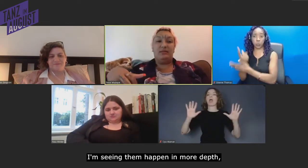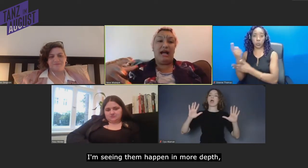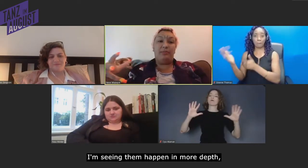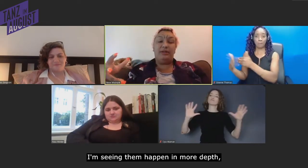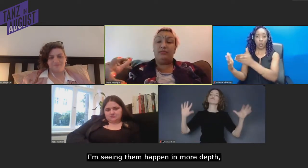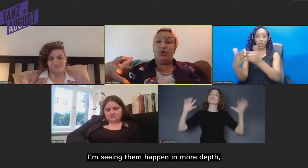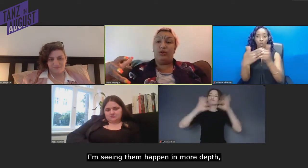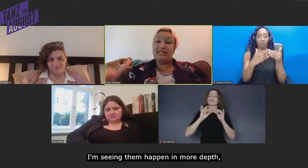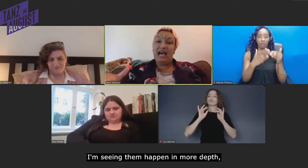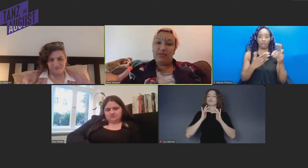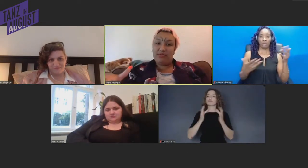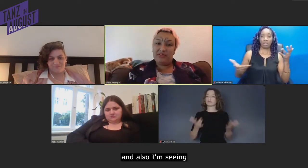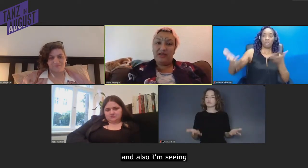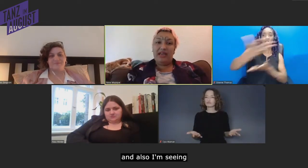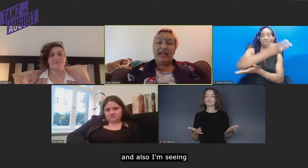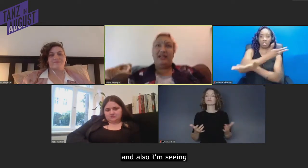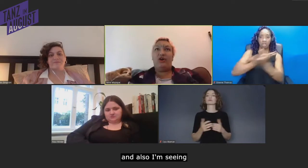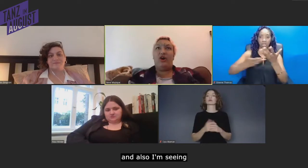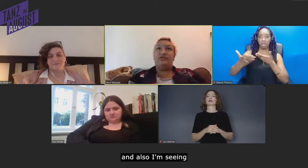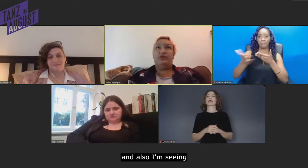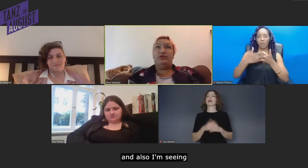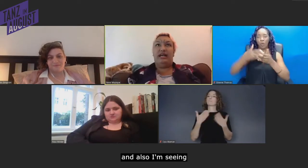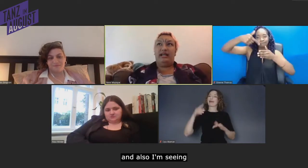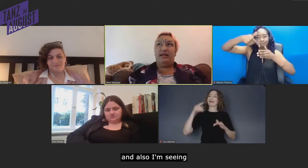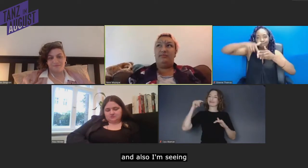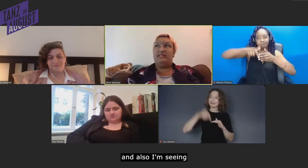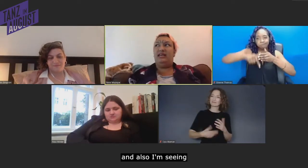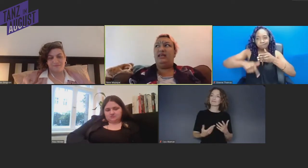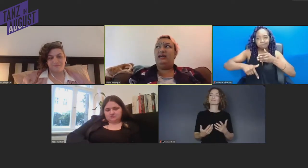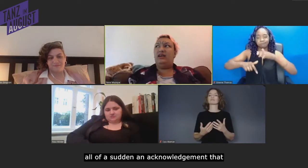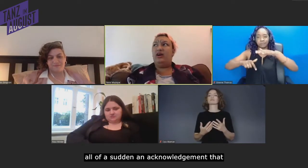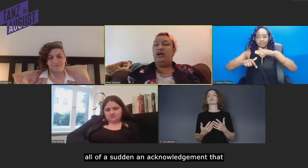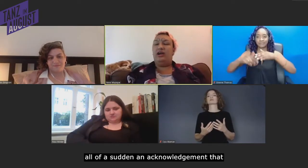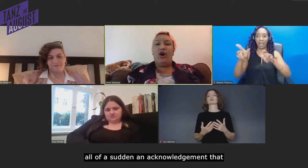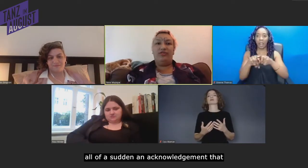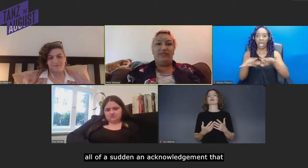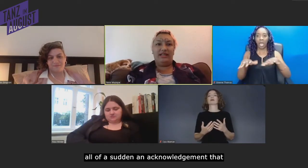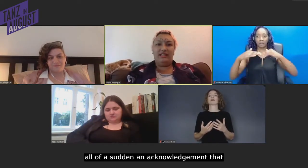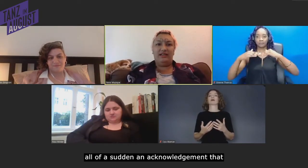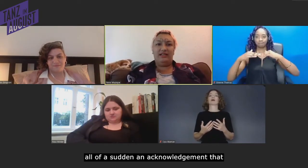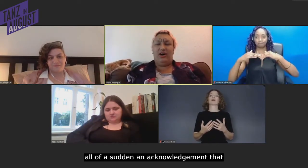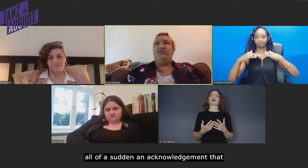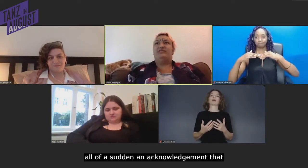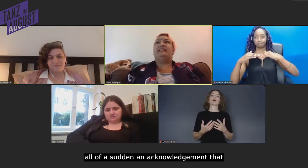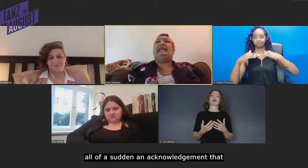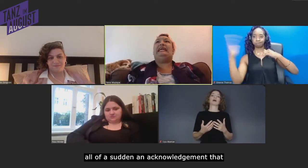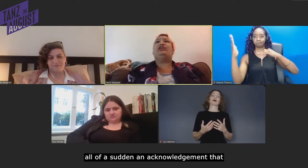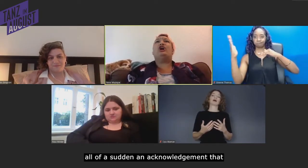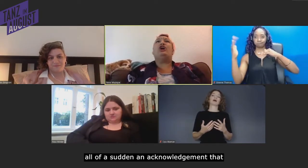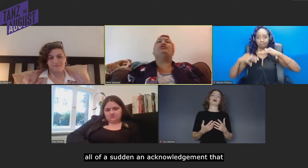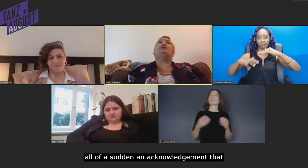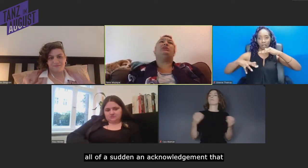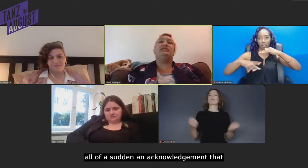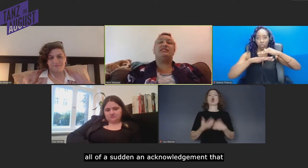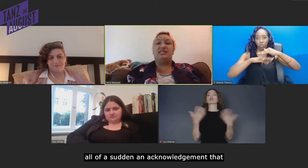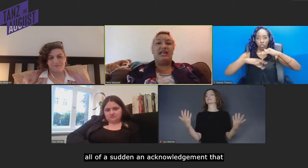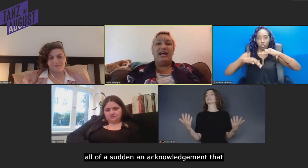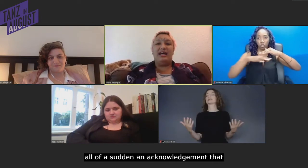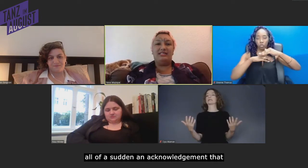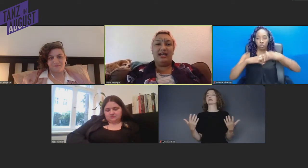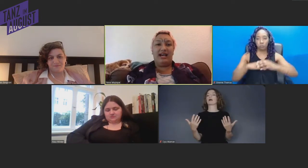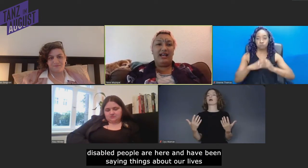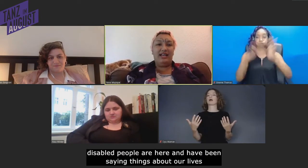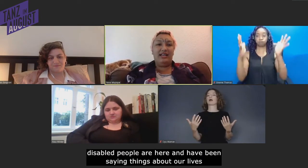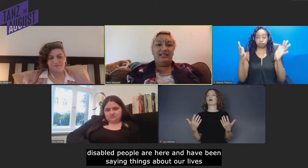them happen in more depth, and also like I'm seeing and all of a sudden an acknowledgement